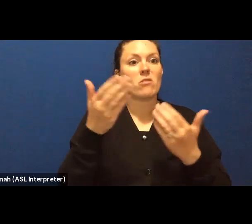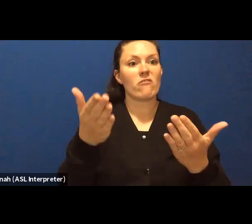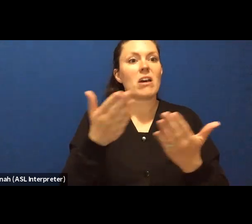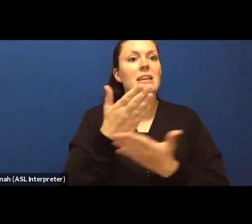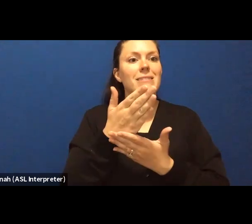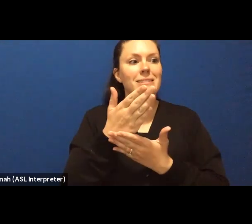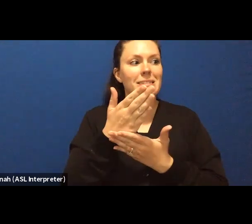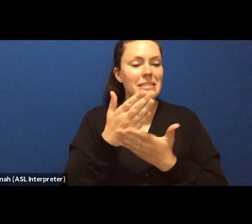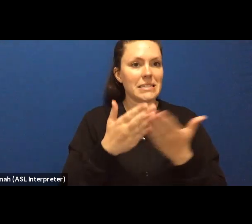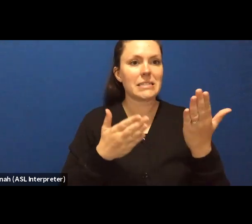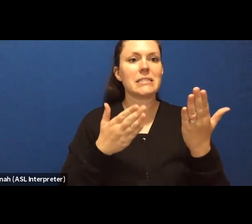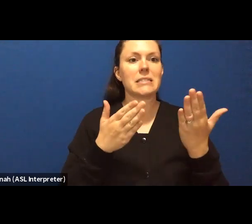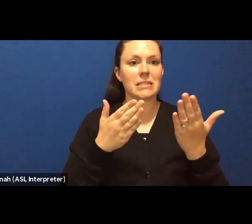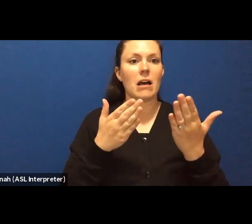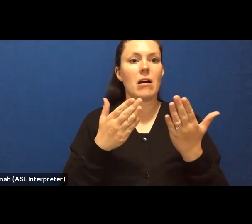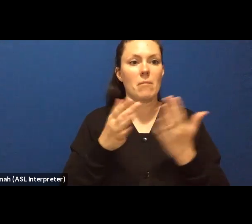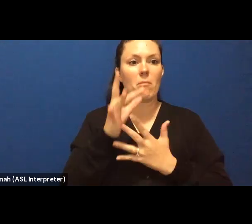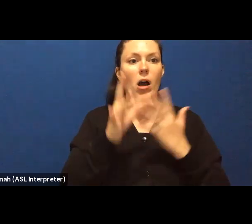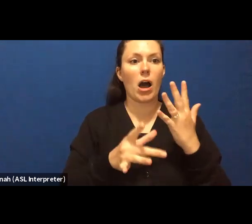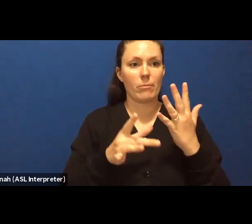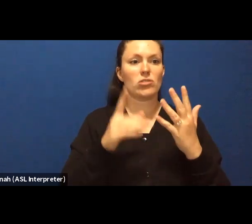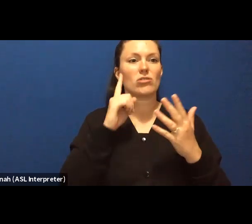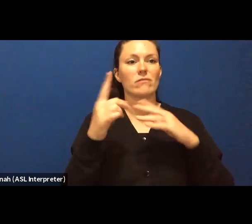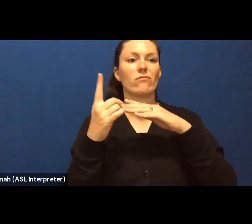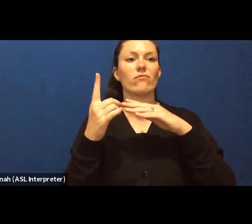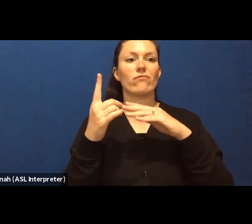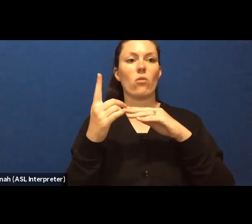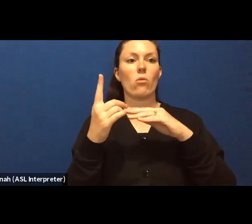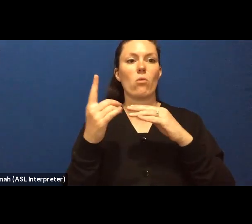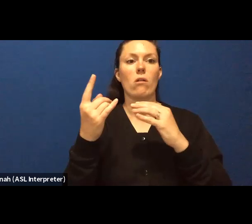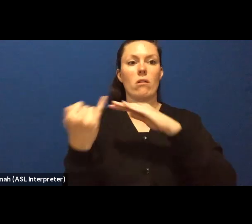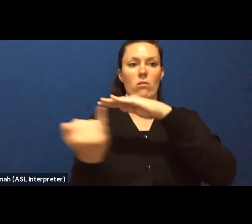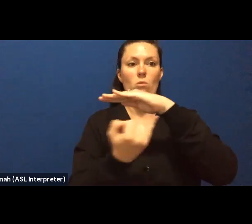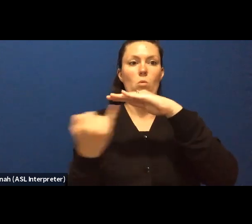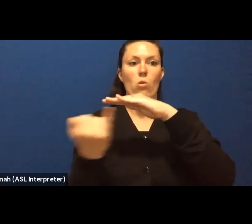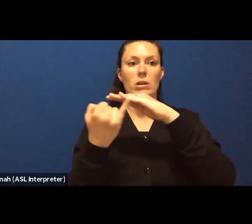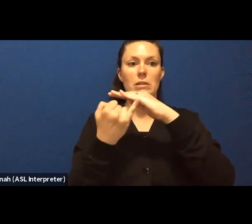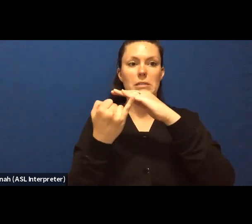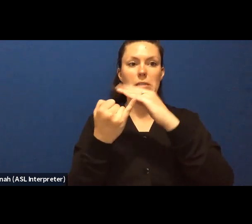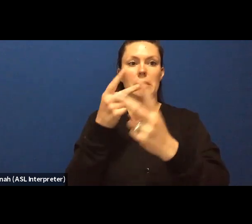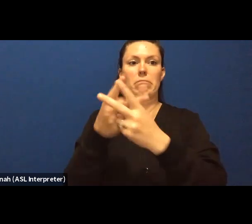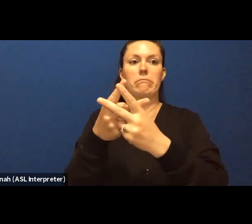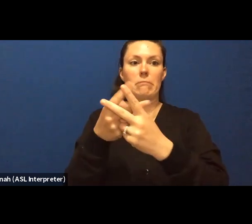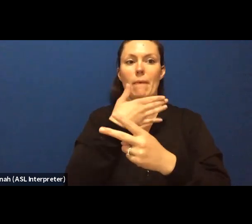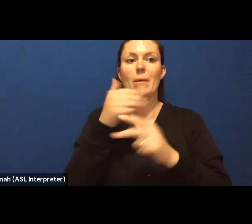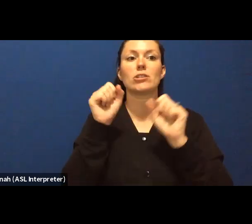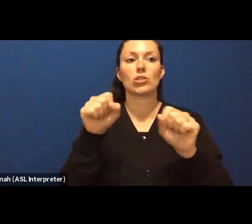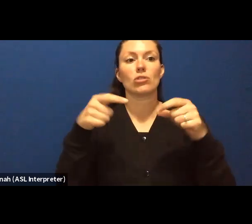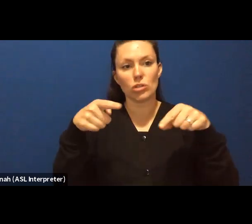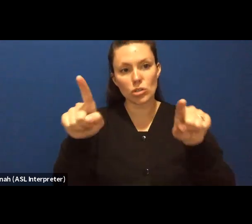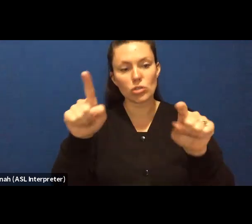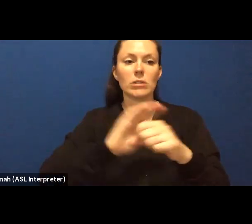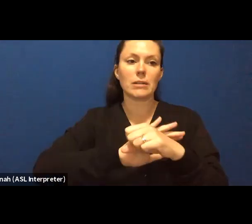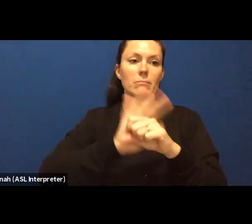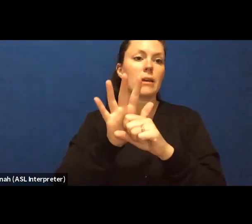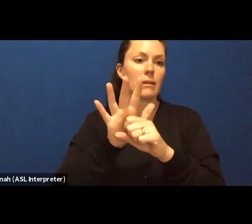to self-quarantine and just to protect themselves the best that they could during the pandemic,